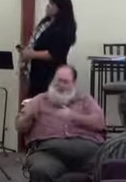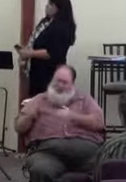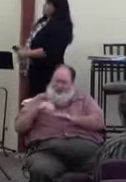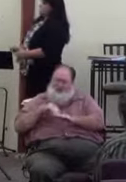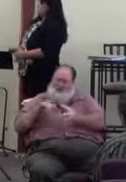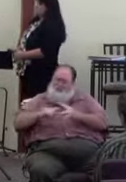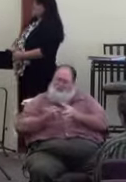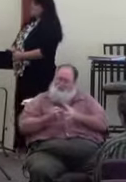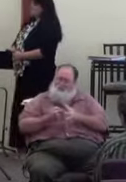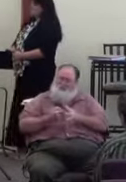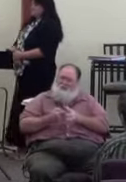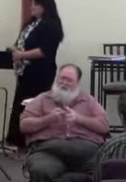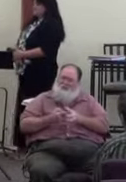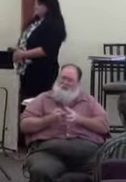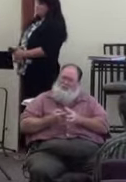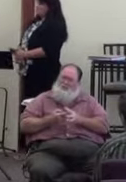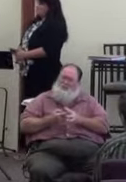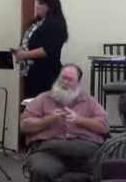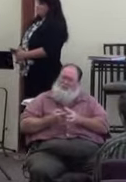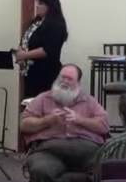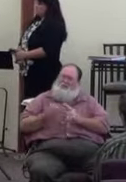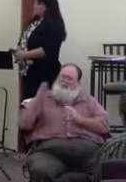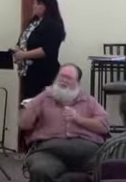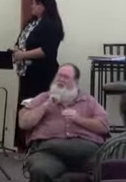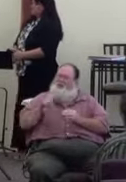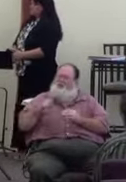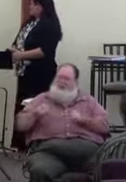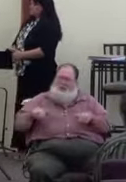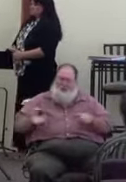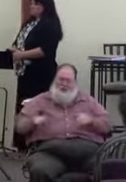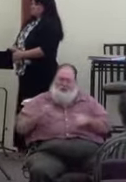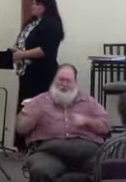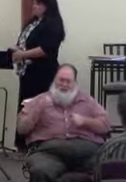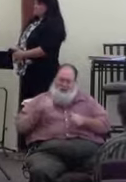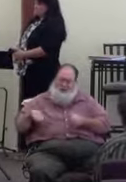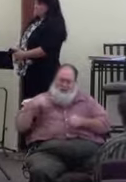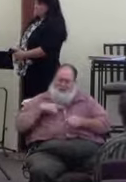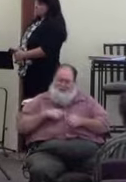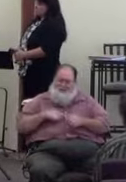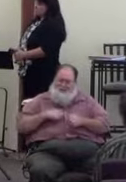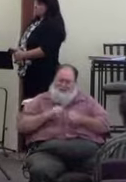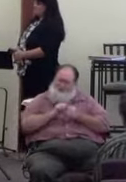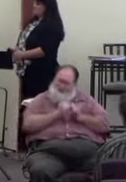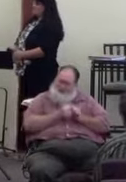beginning, and you have not let one of us suffer